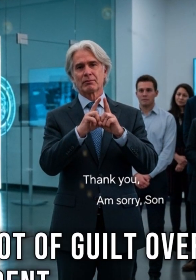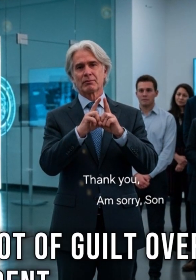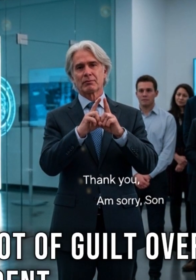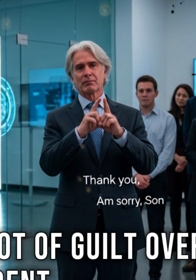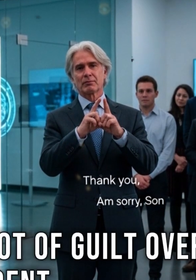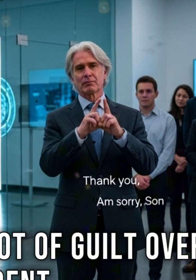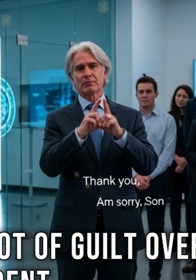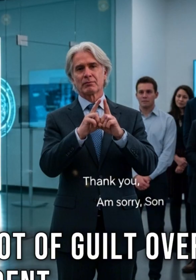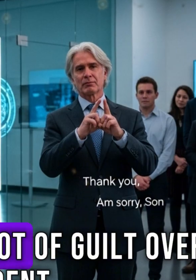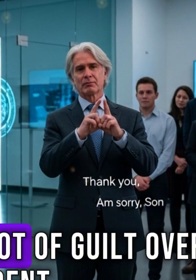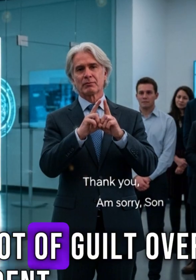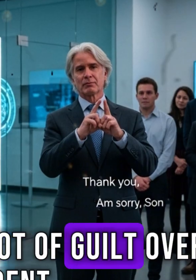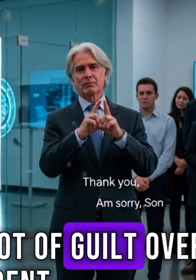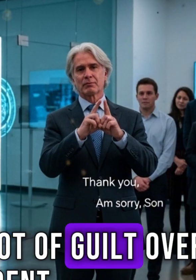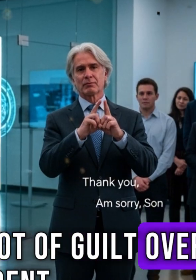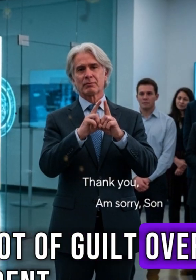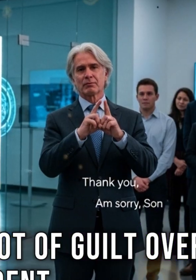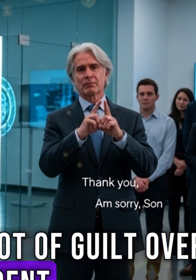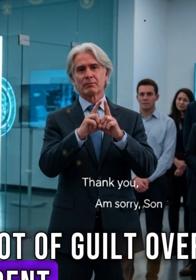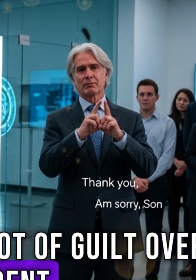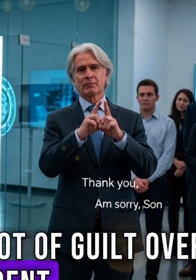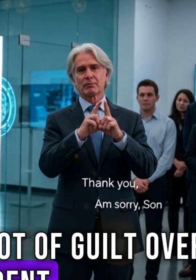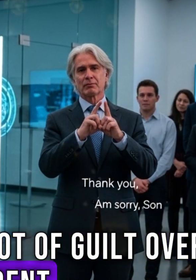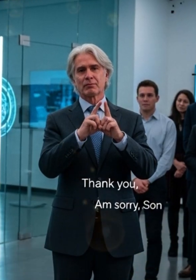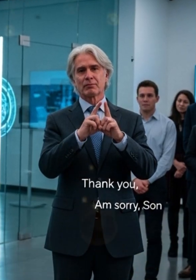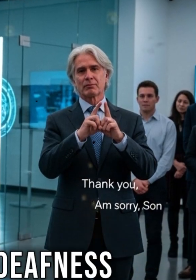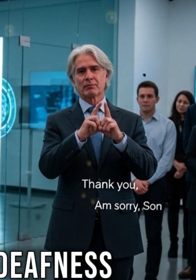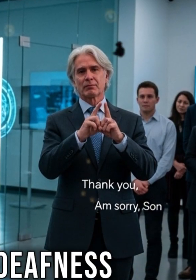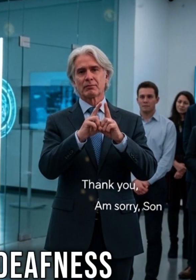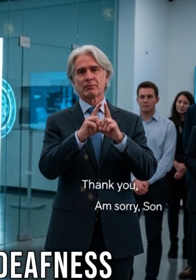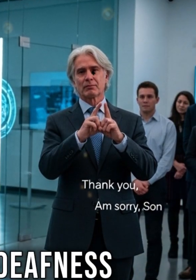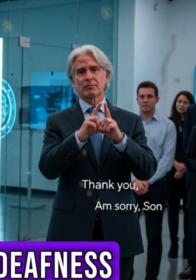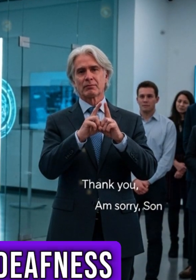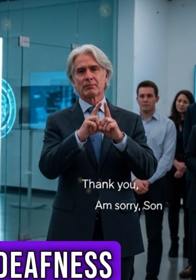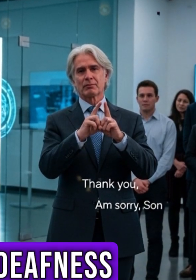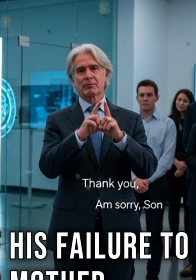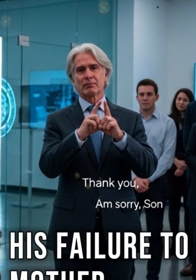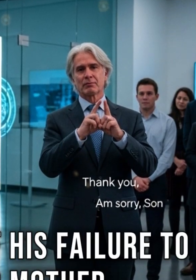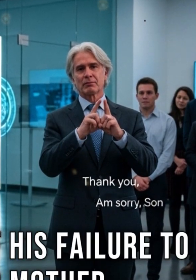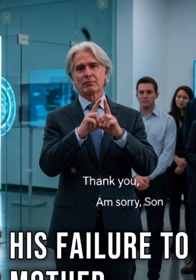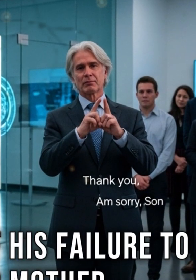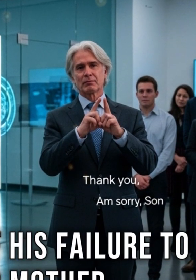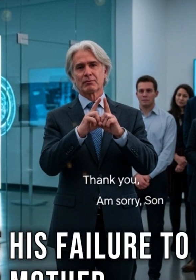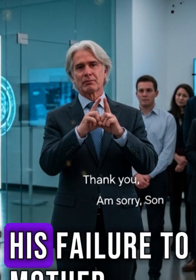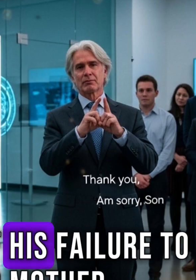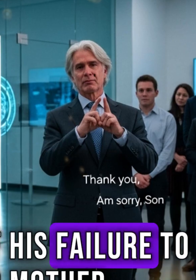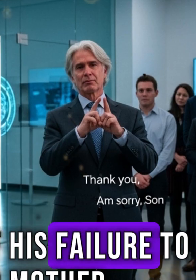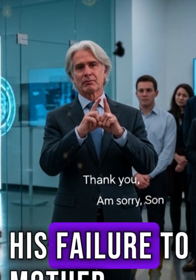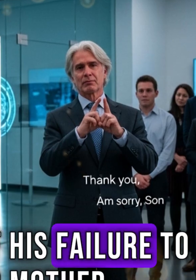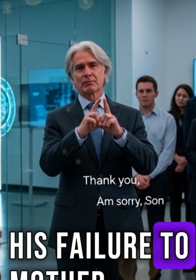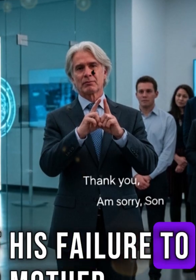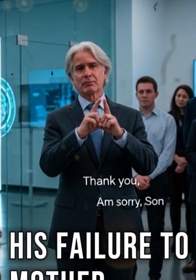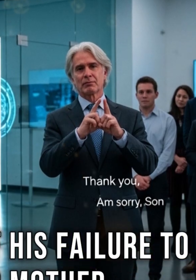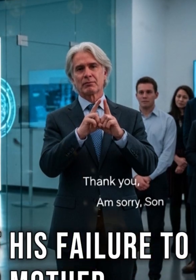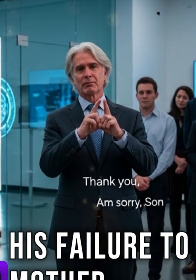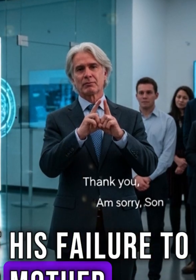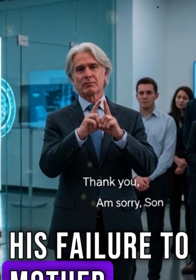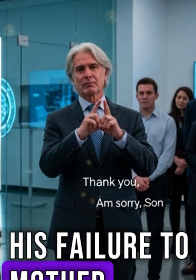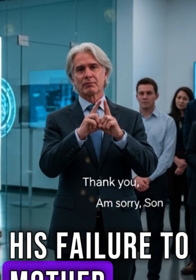think he carries a lot of guilt over the accident. He sees your deafness as a consequence of his failure to protect your mother.